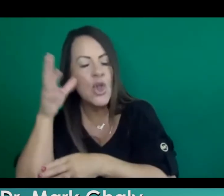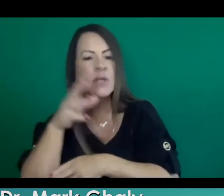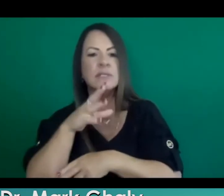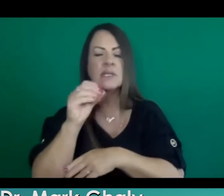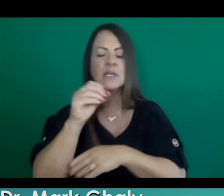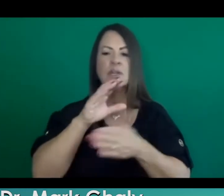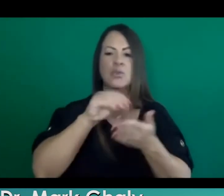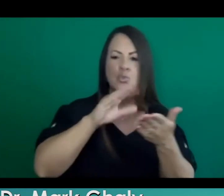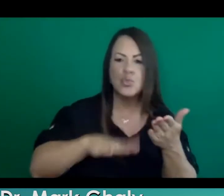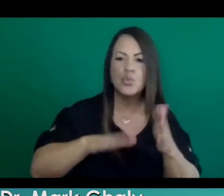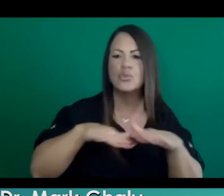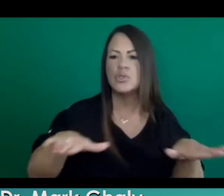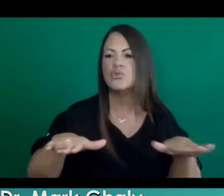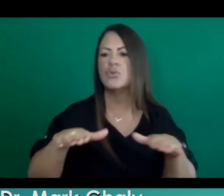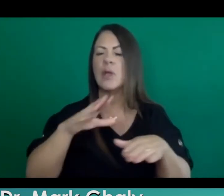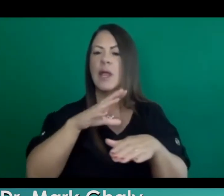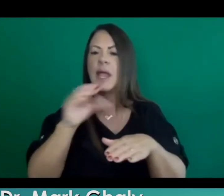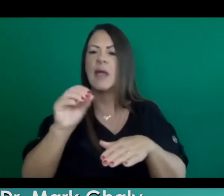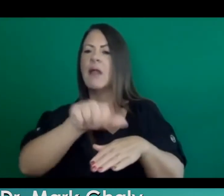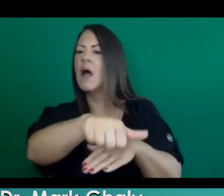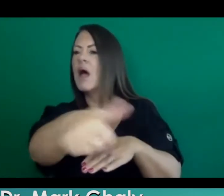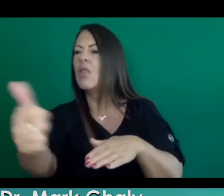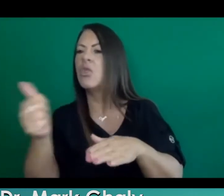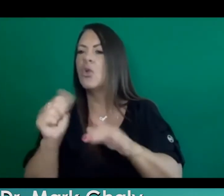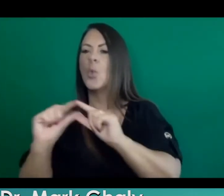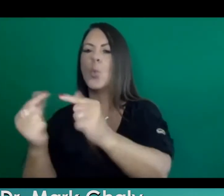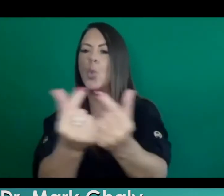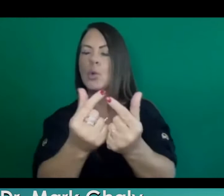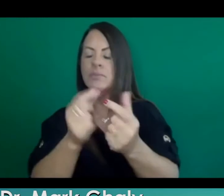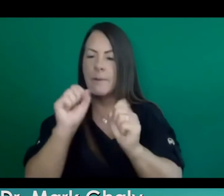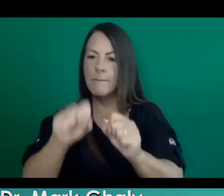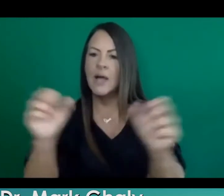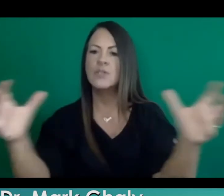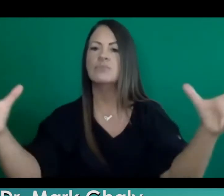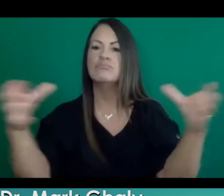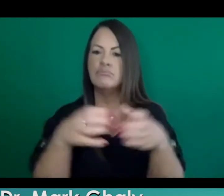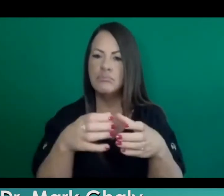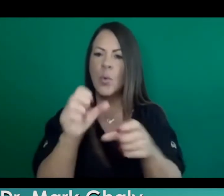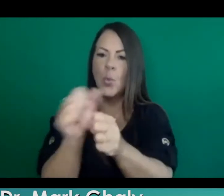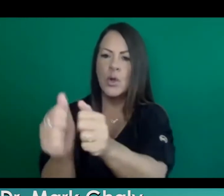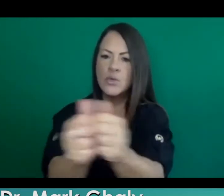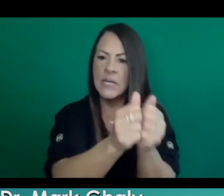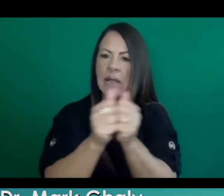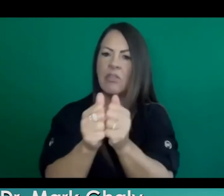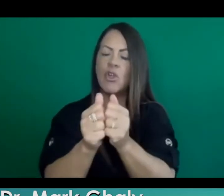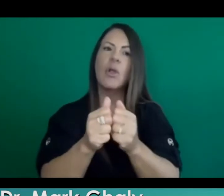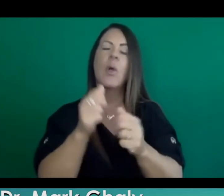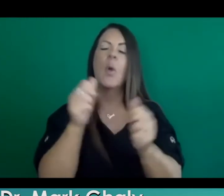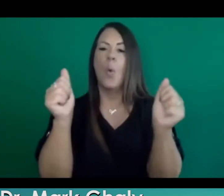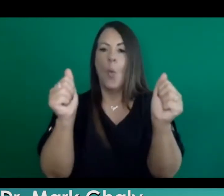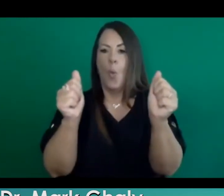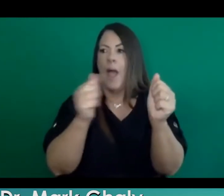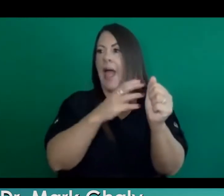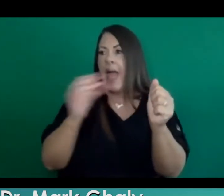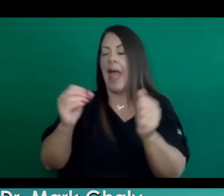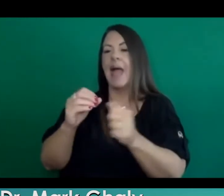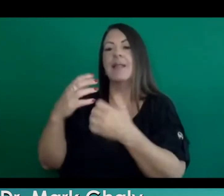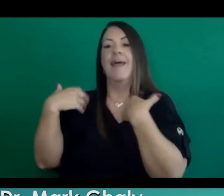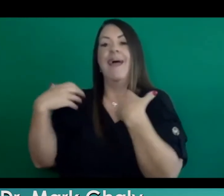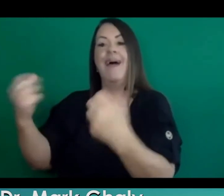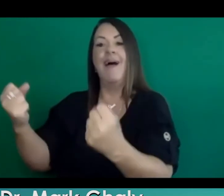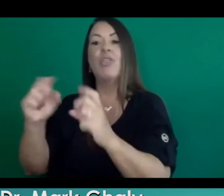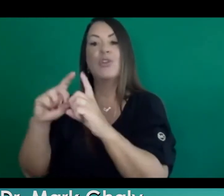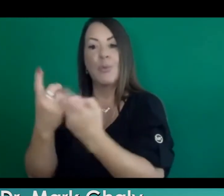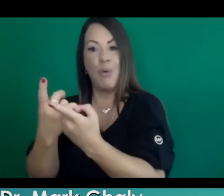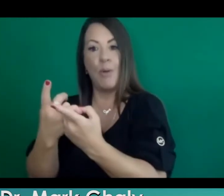children and other local community groups come together with the commitment from the local health officer